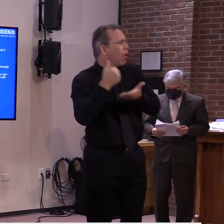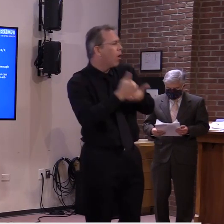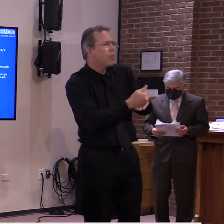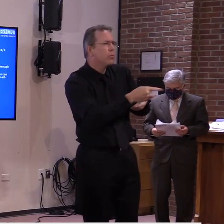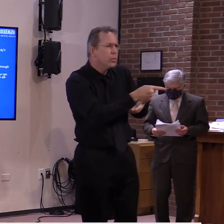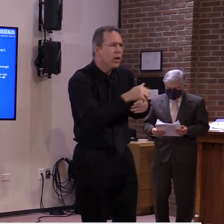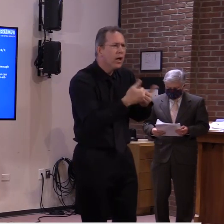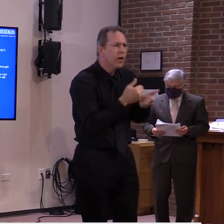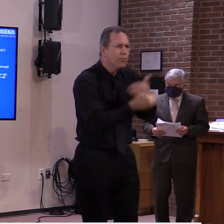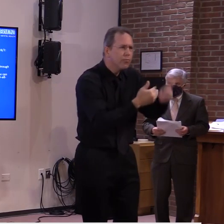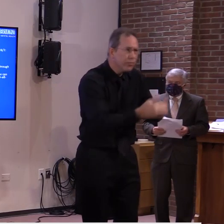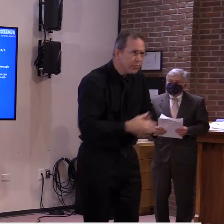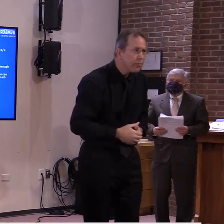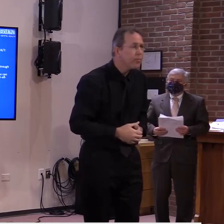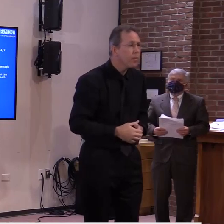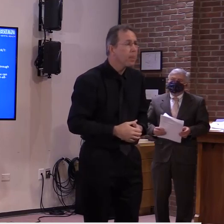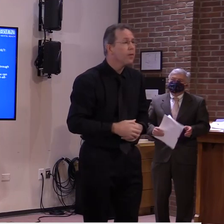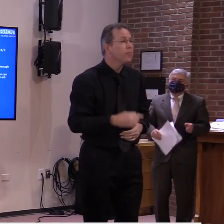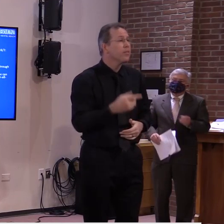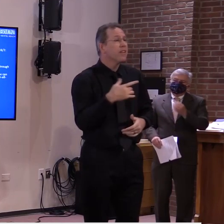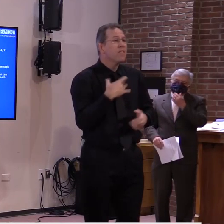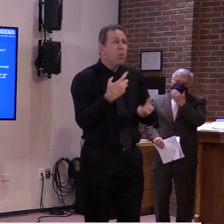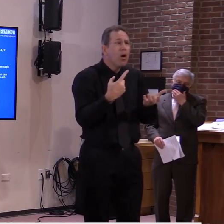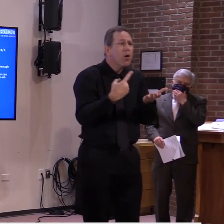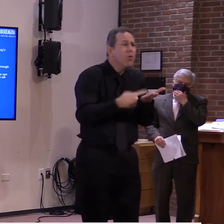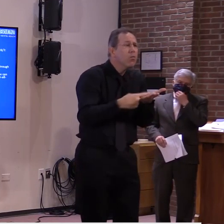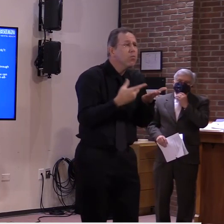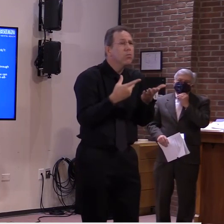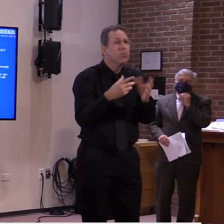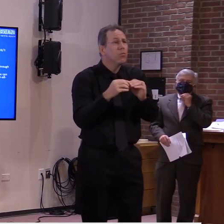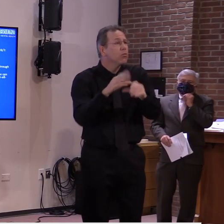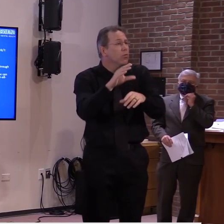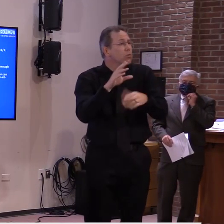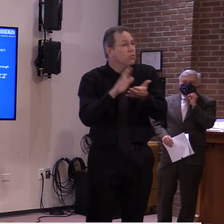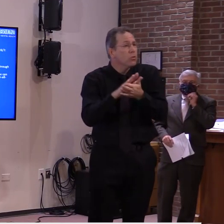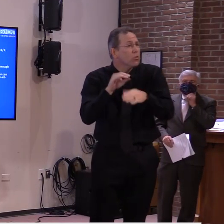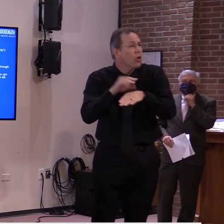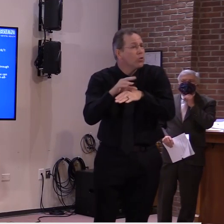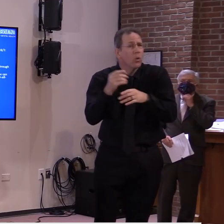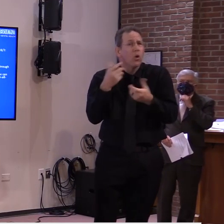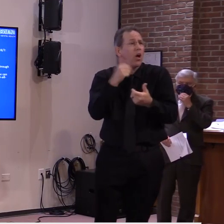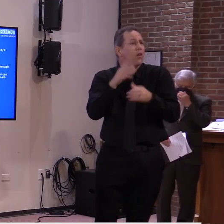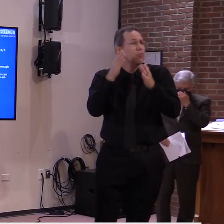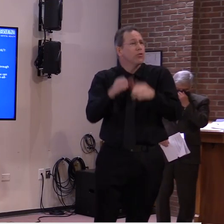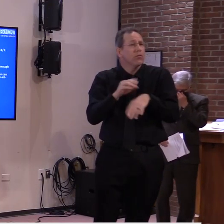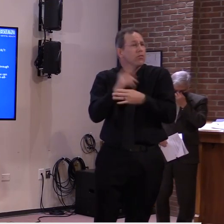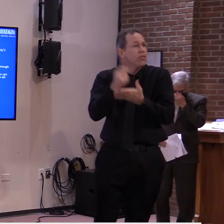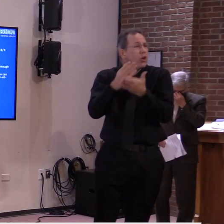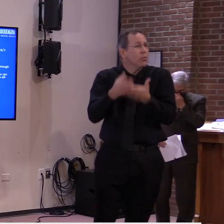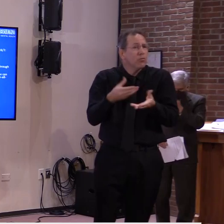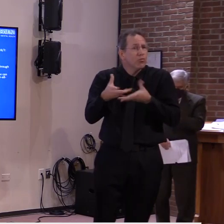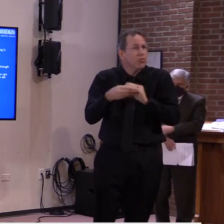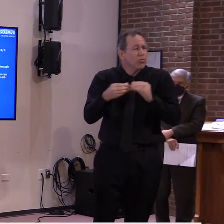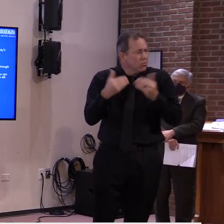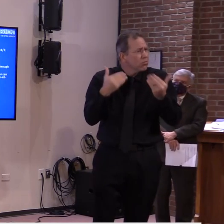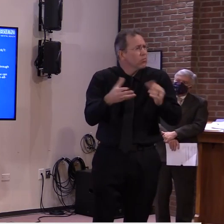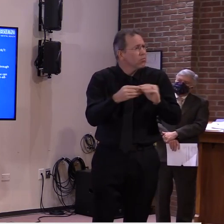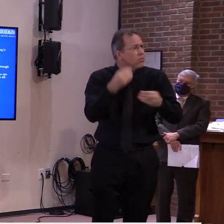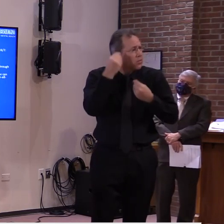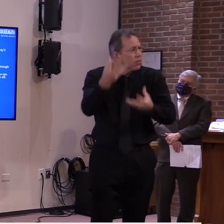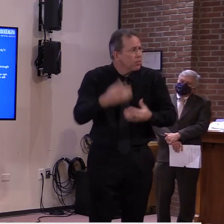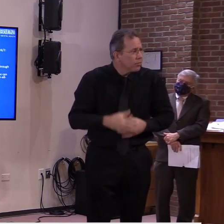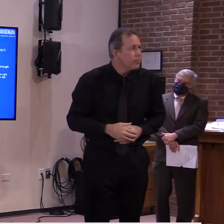to someone, just say so. And we need to continue to address mental health needs. Depression is very common and